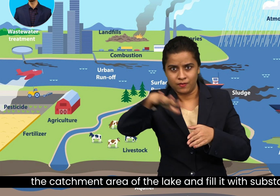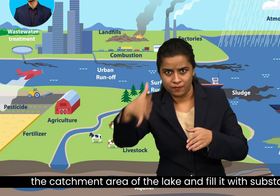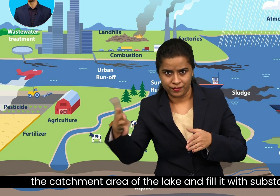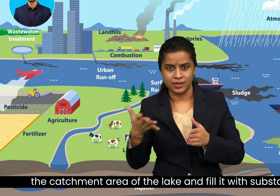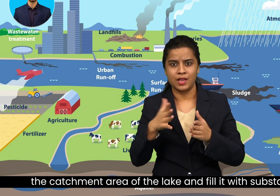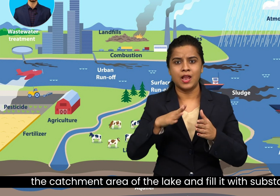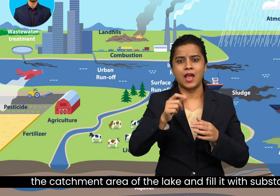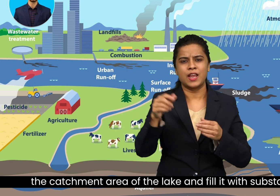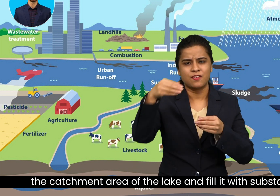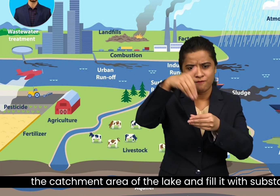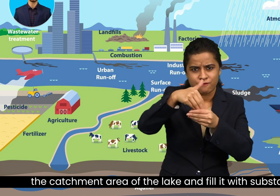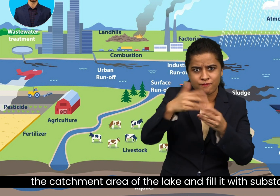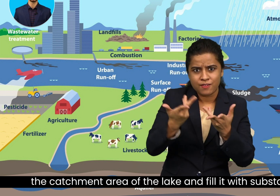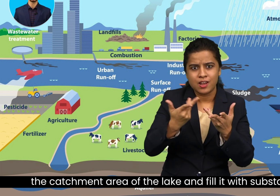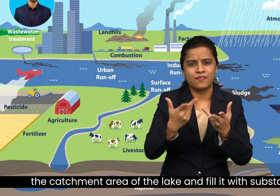substantial pollutants.